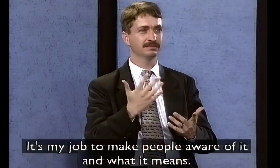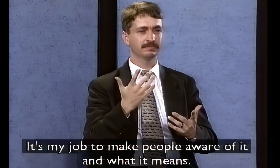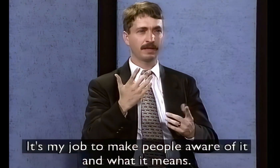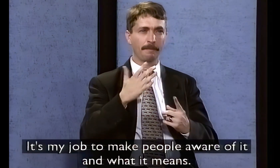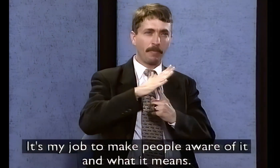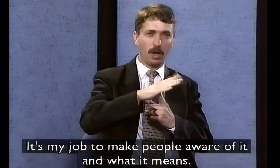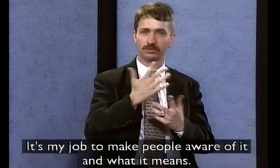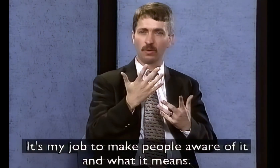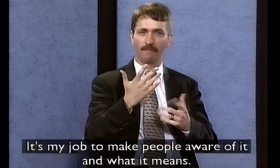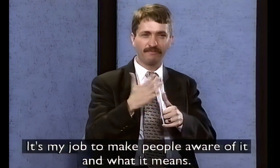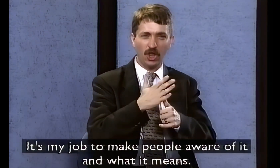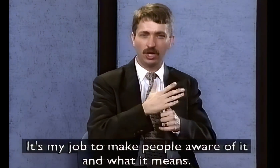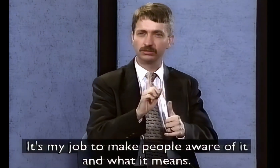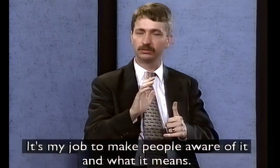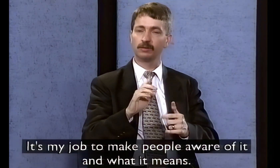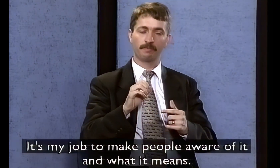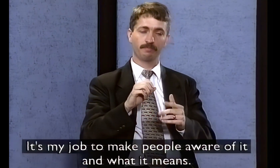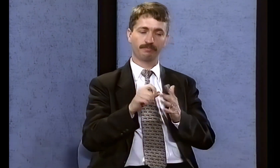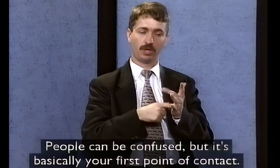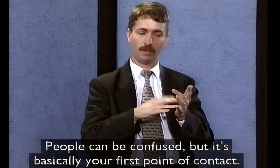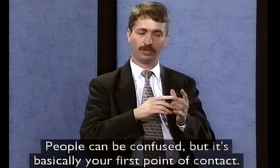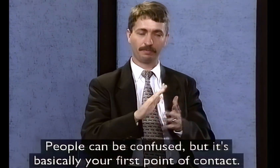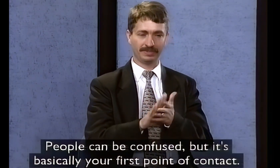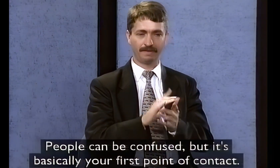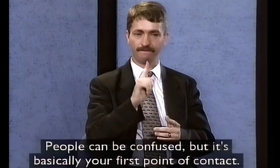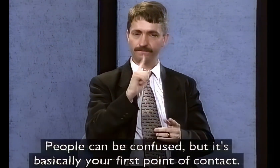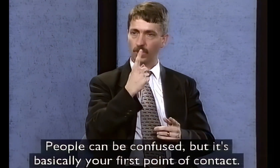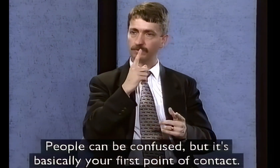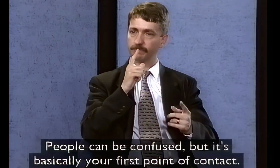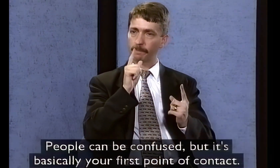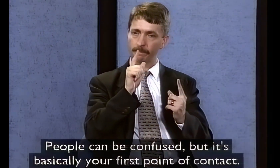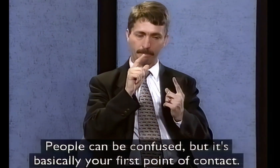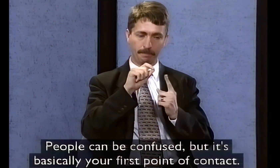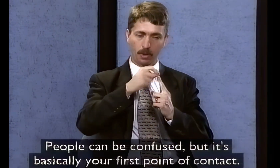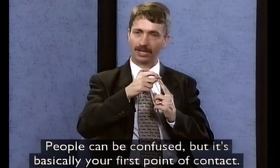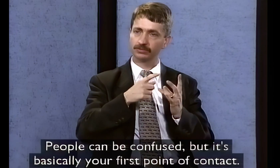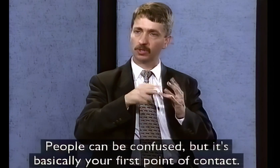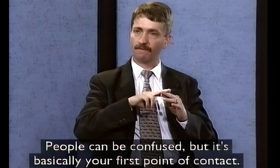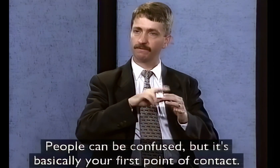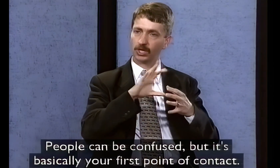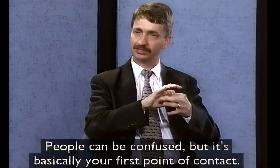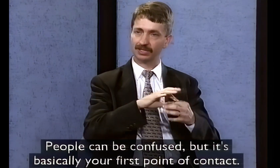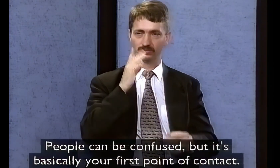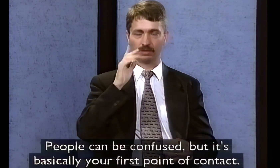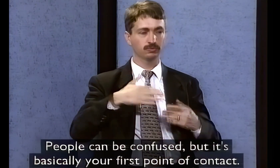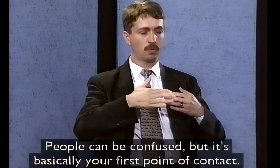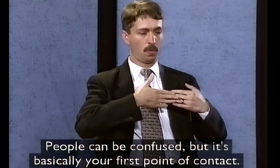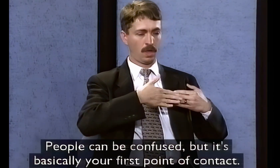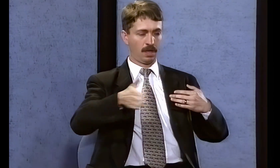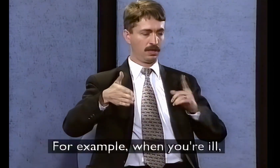of it and what it means. People can be confused, but it's basically your first point of contact. For example, when